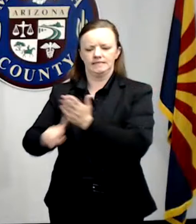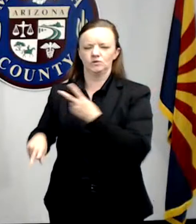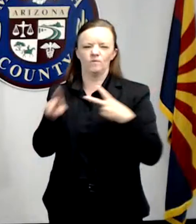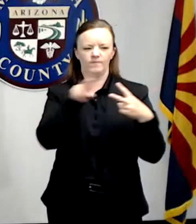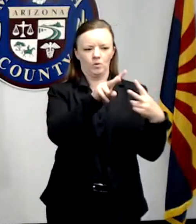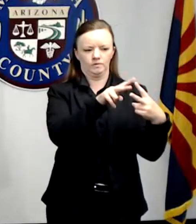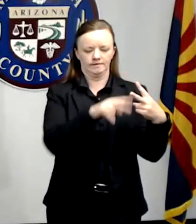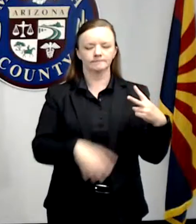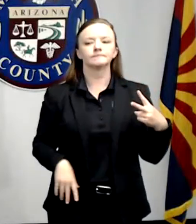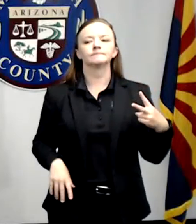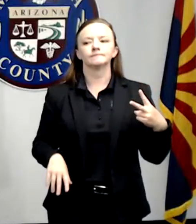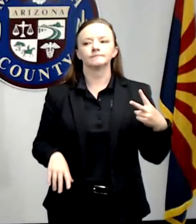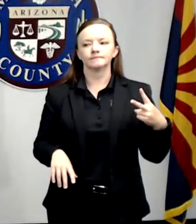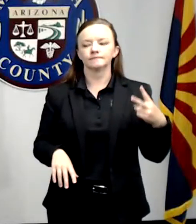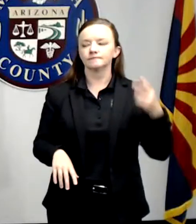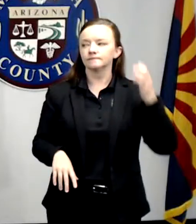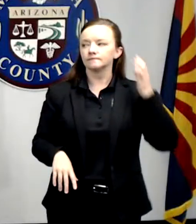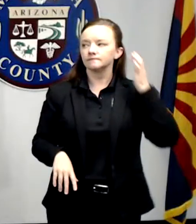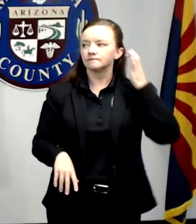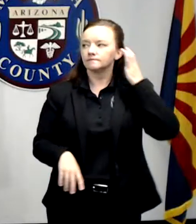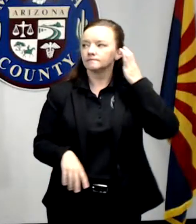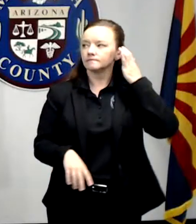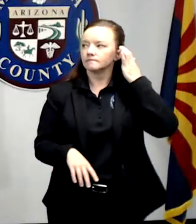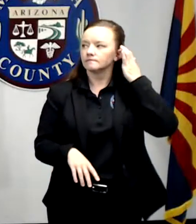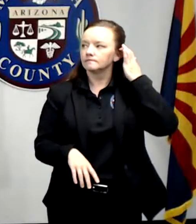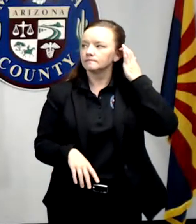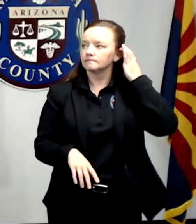things. Okay, I can